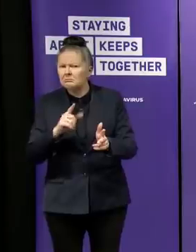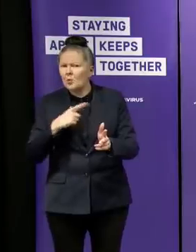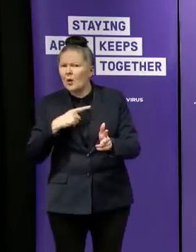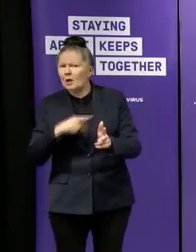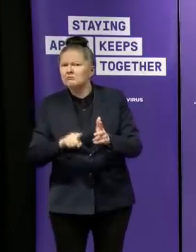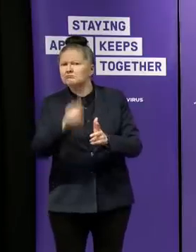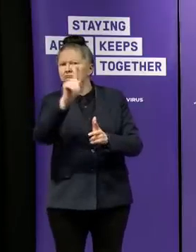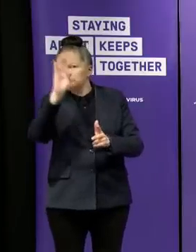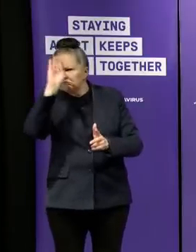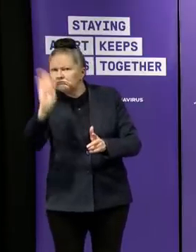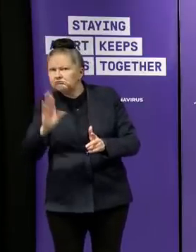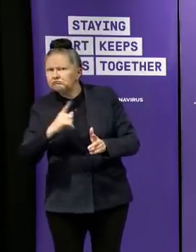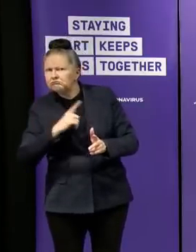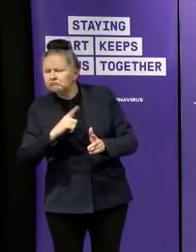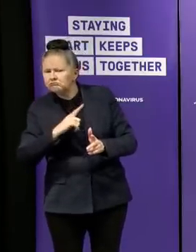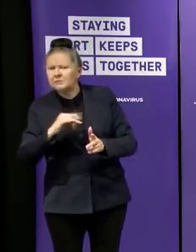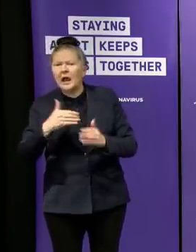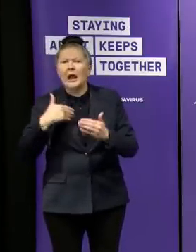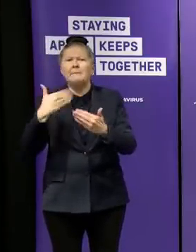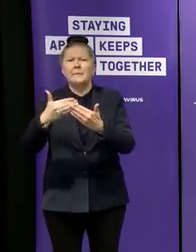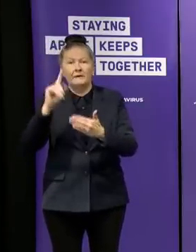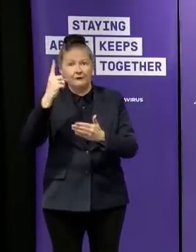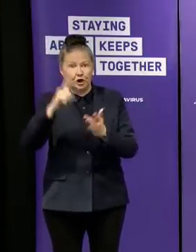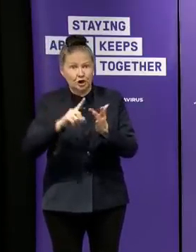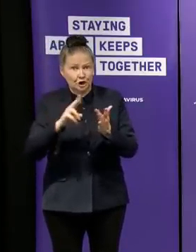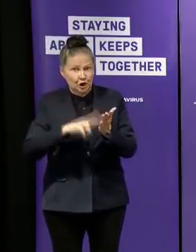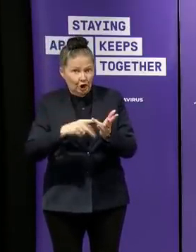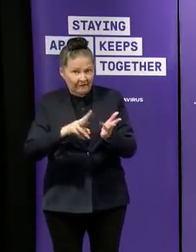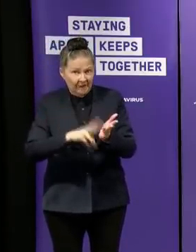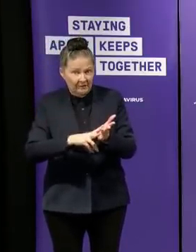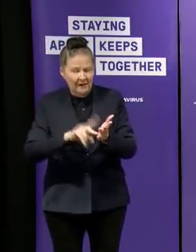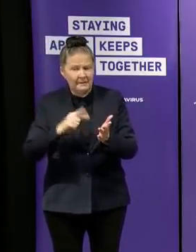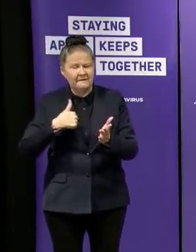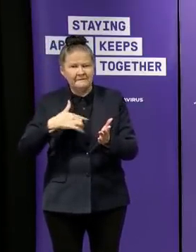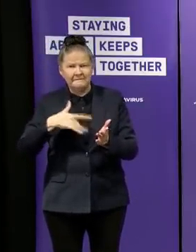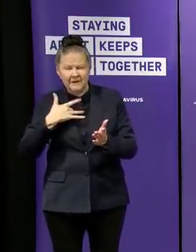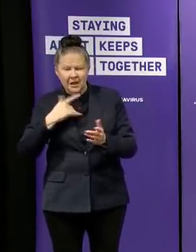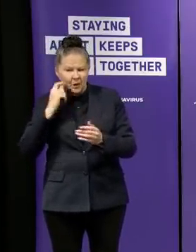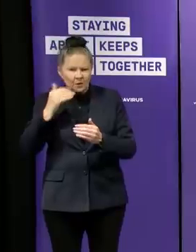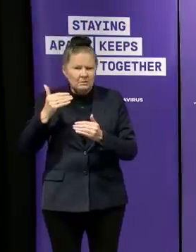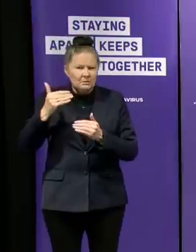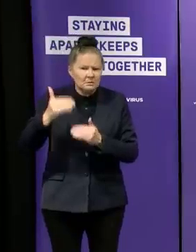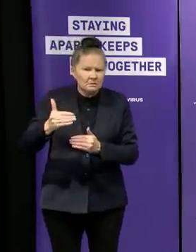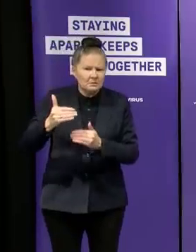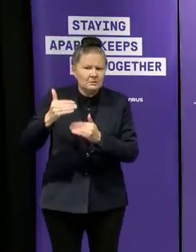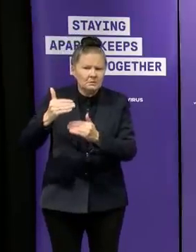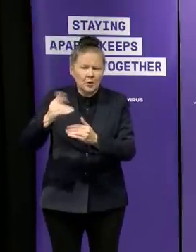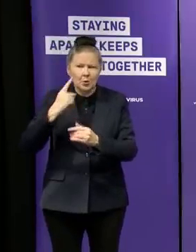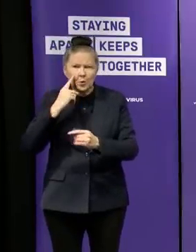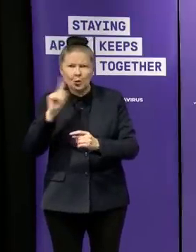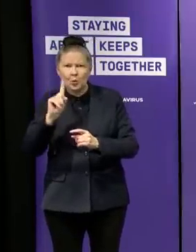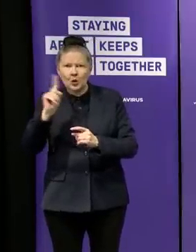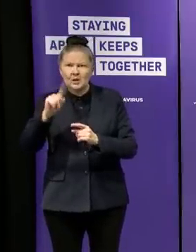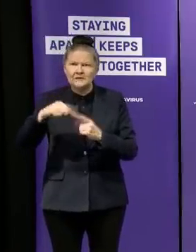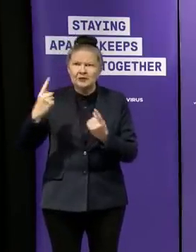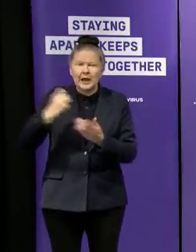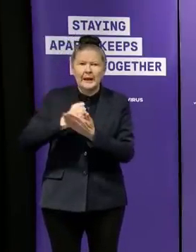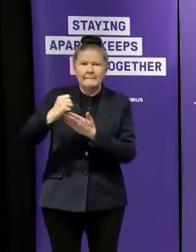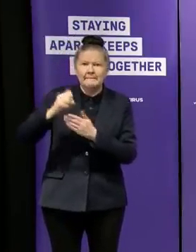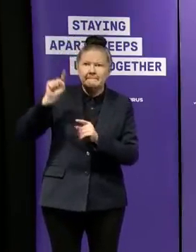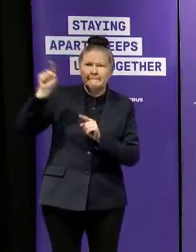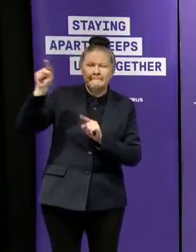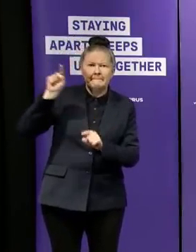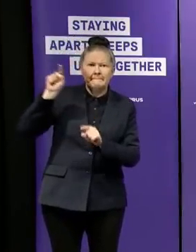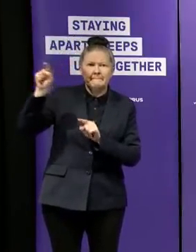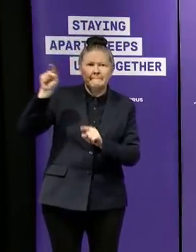and I think for some time after then, but it'll only be there for so long as we have got those differences, if you like, that kind of, the